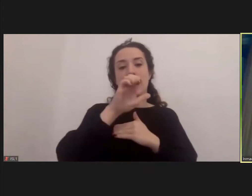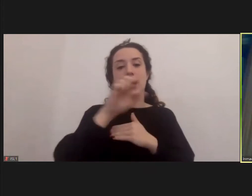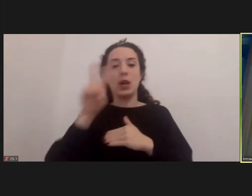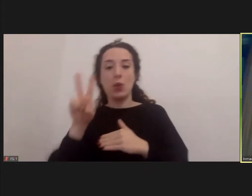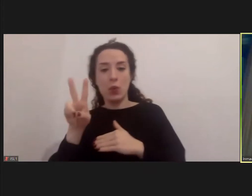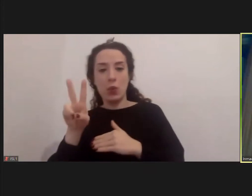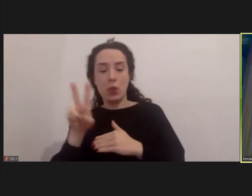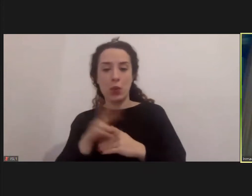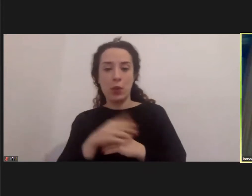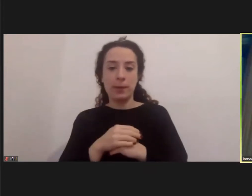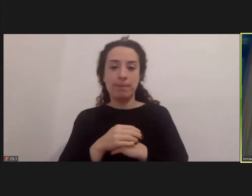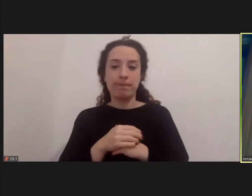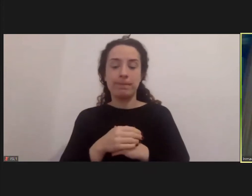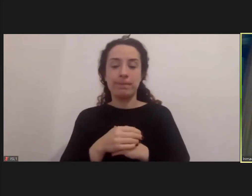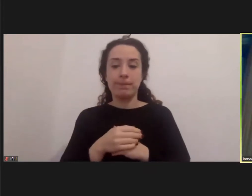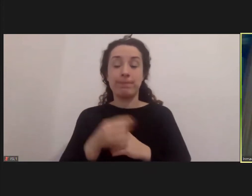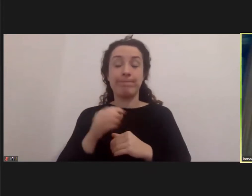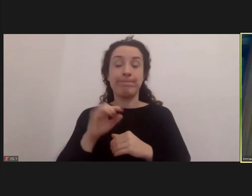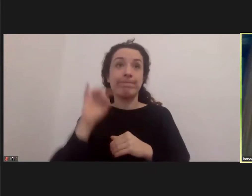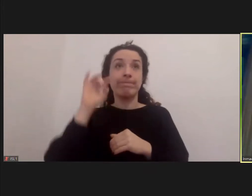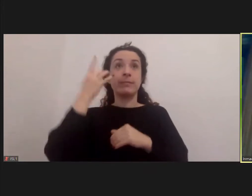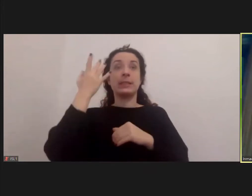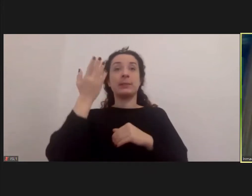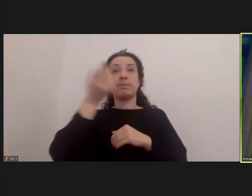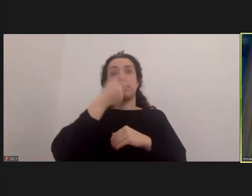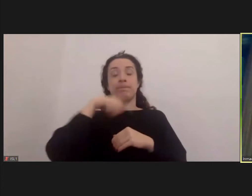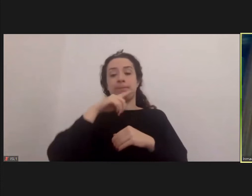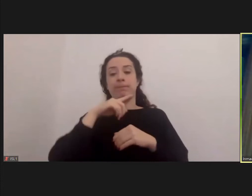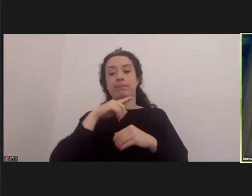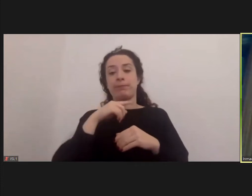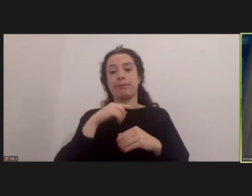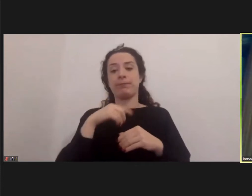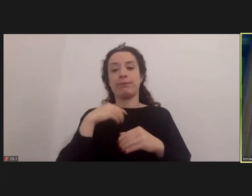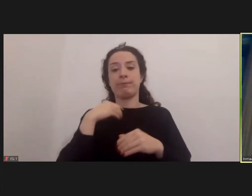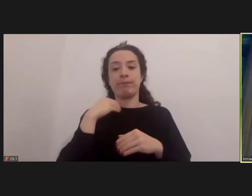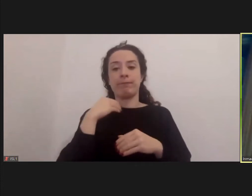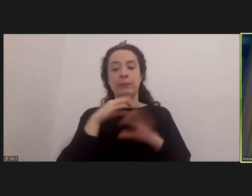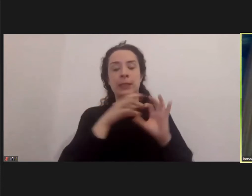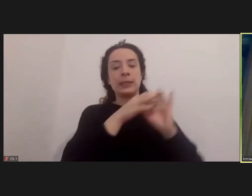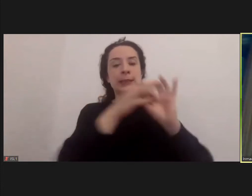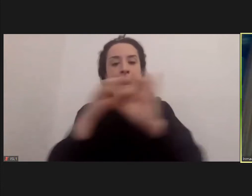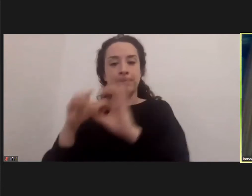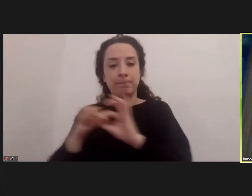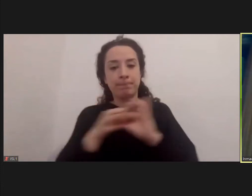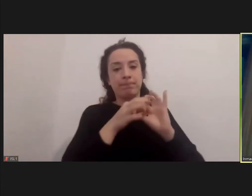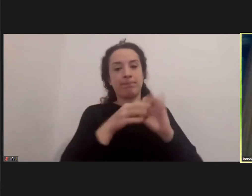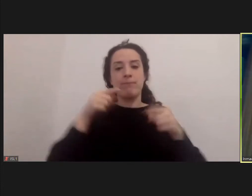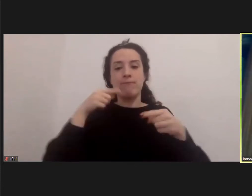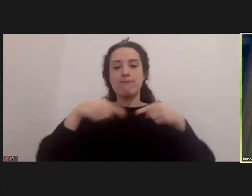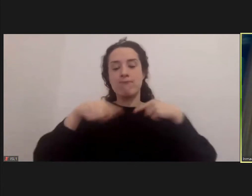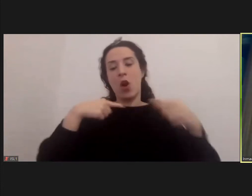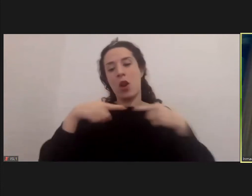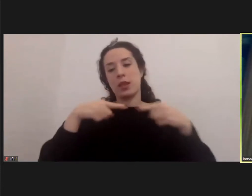and the idea is to have a resource center that would increase the coherence of accessibility policies across